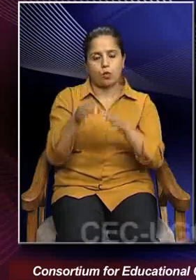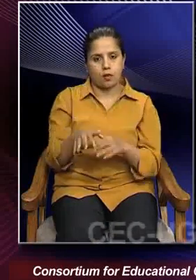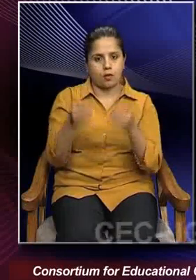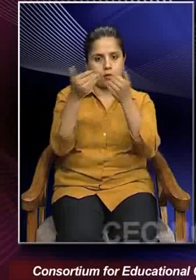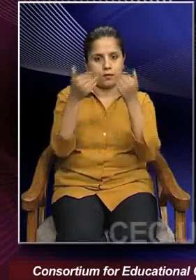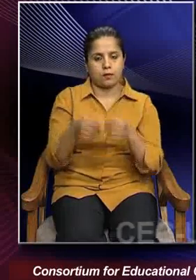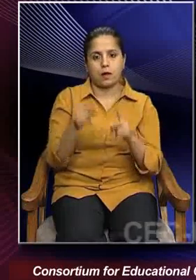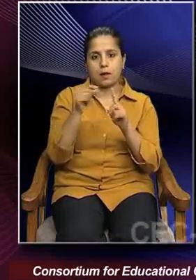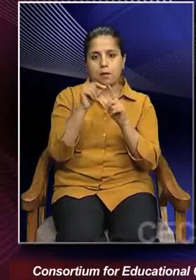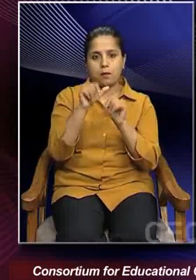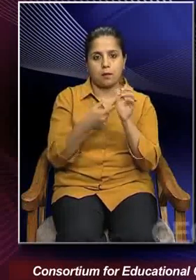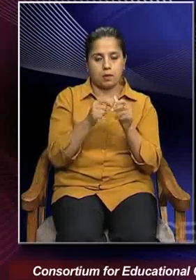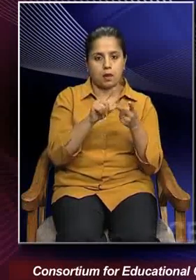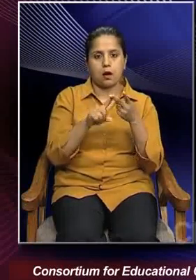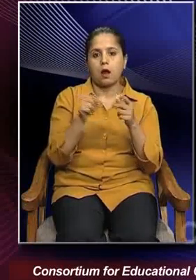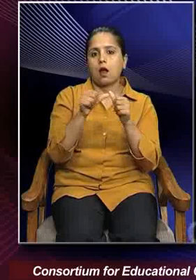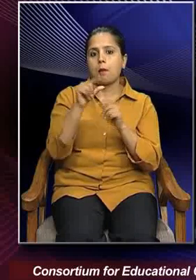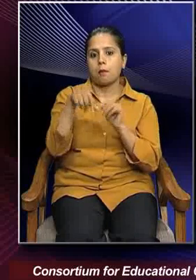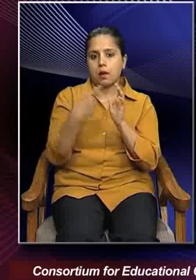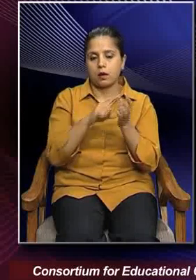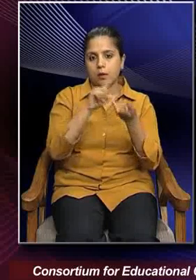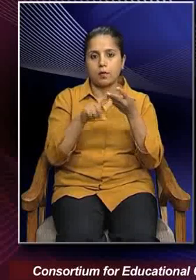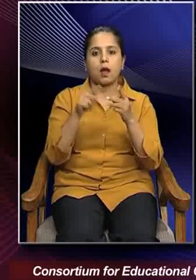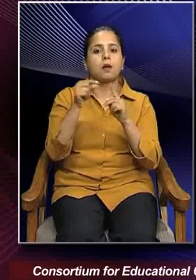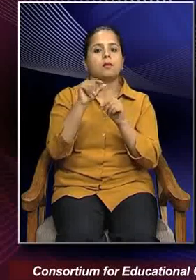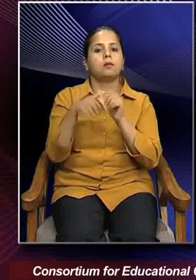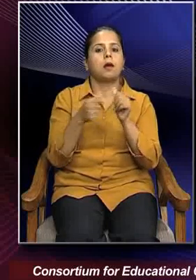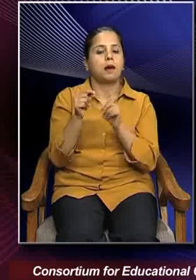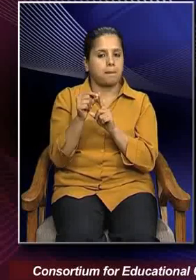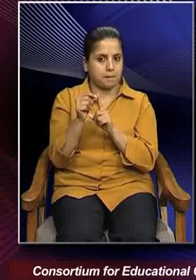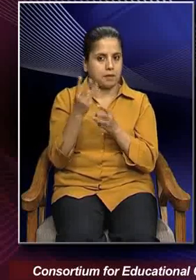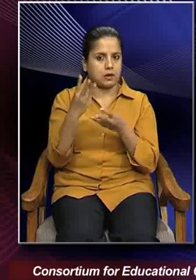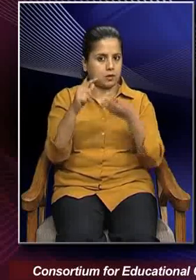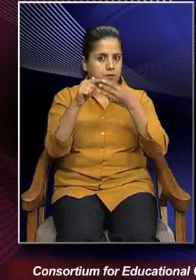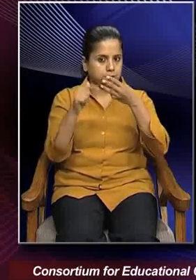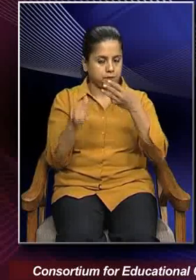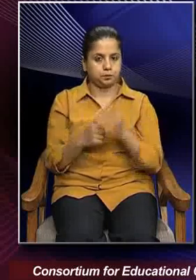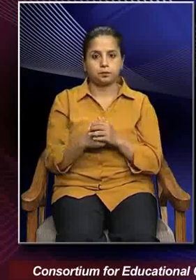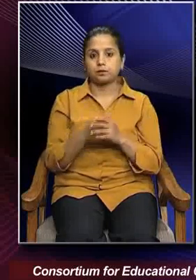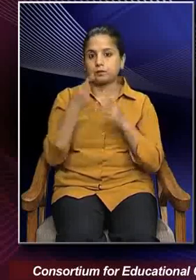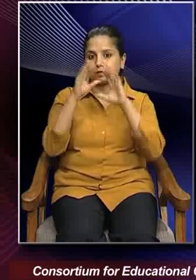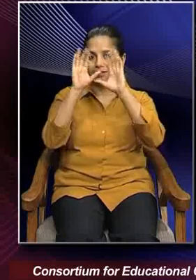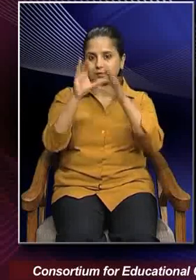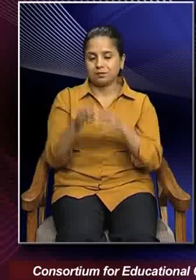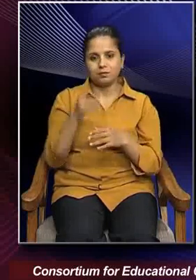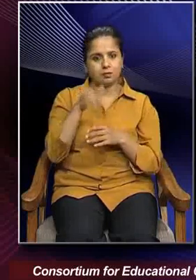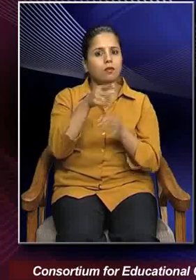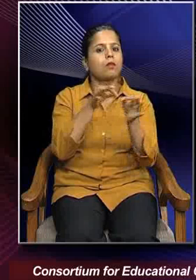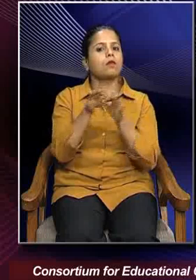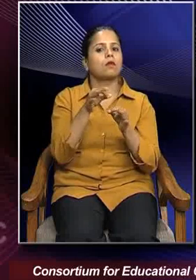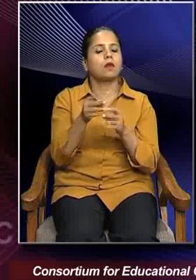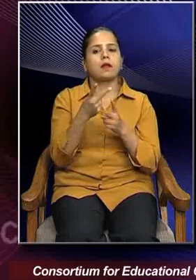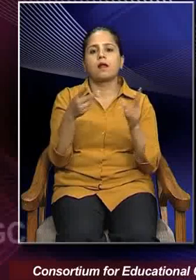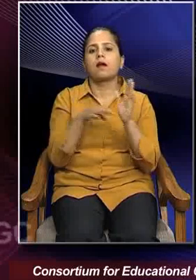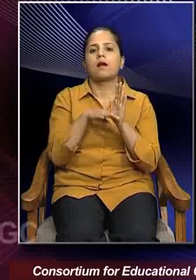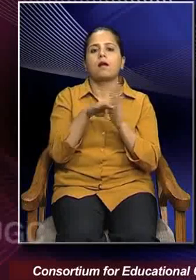para, apara and parapara. These categories represent different